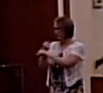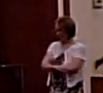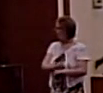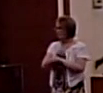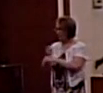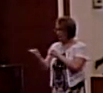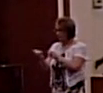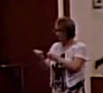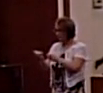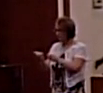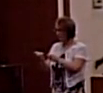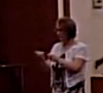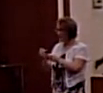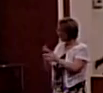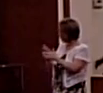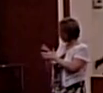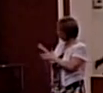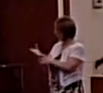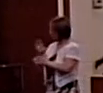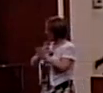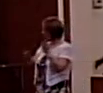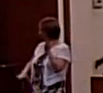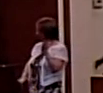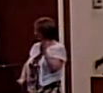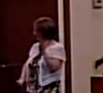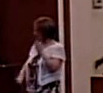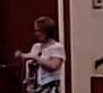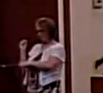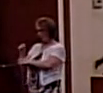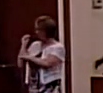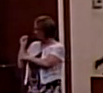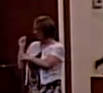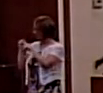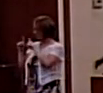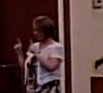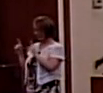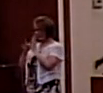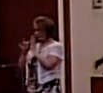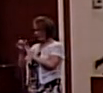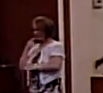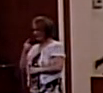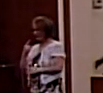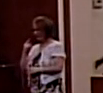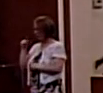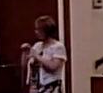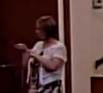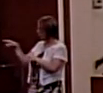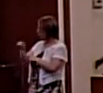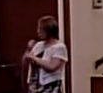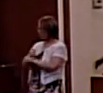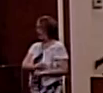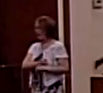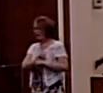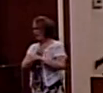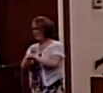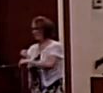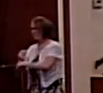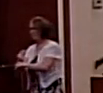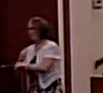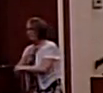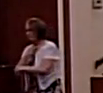says that through Christ we are more than conquerors. But Jesus said, when you're enslaved, you're bound by that